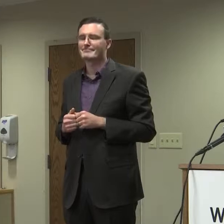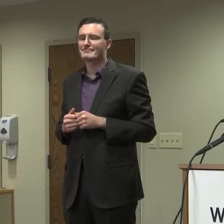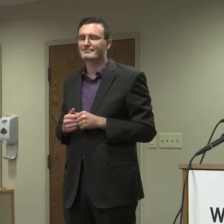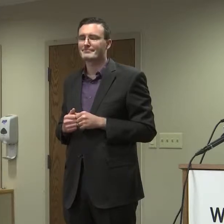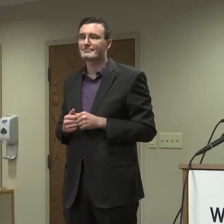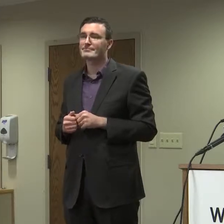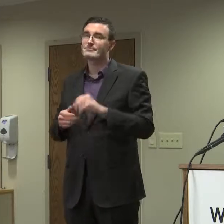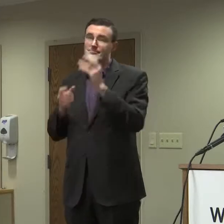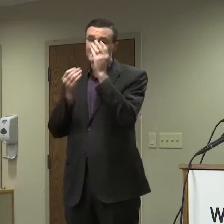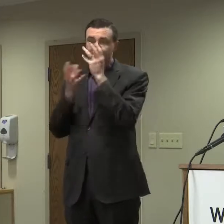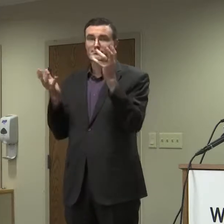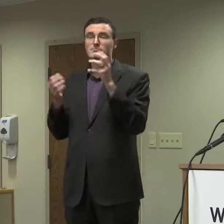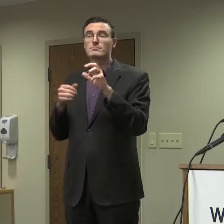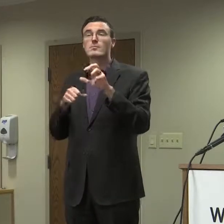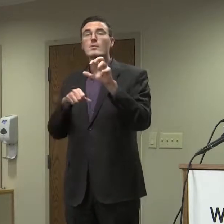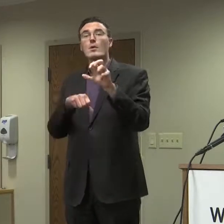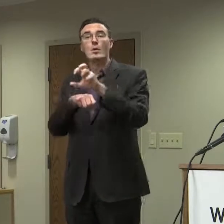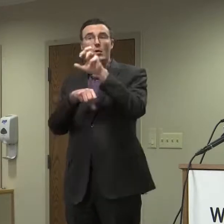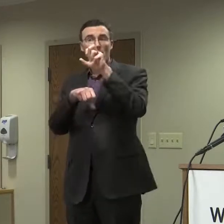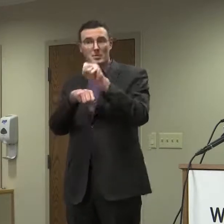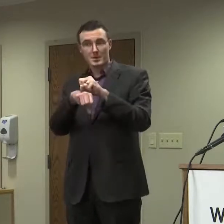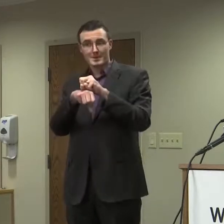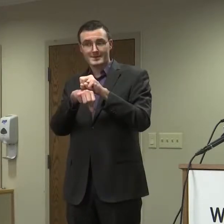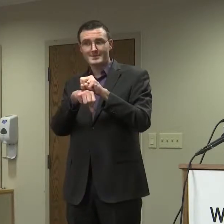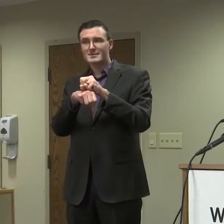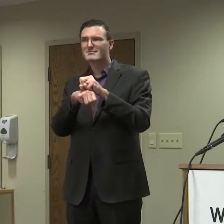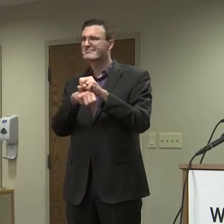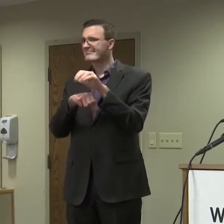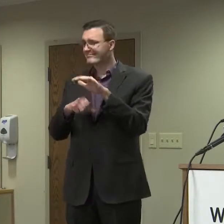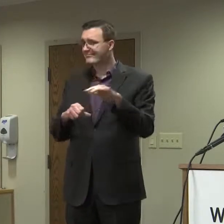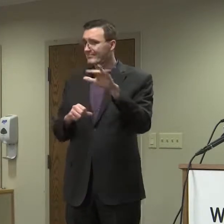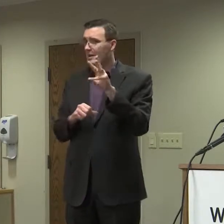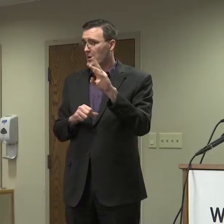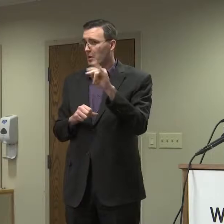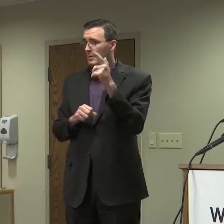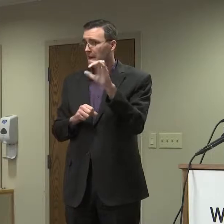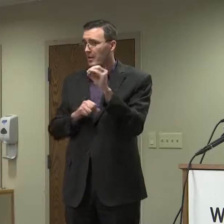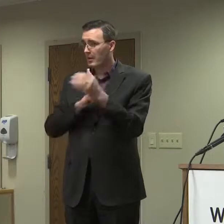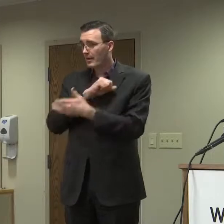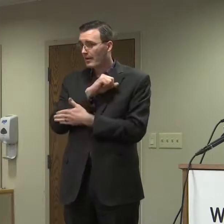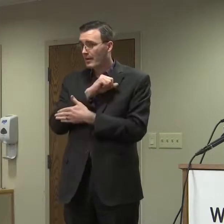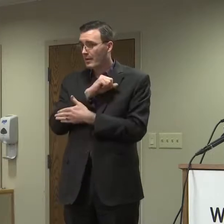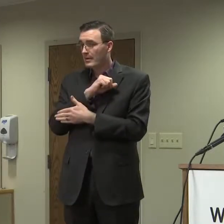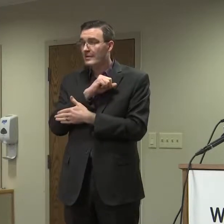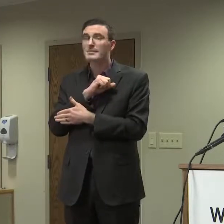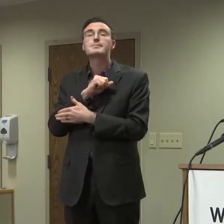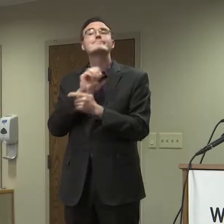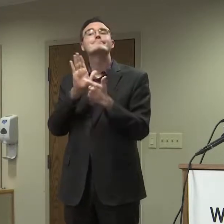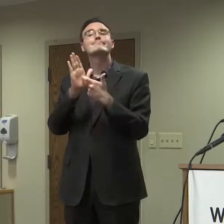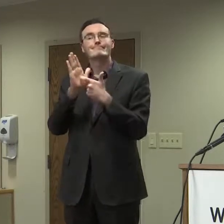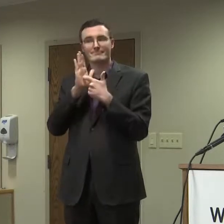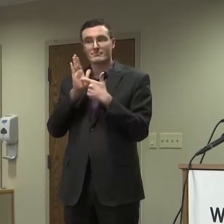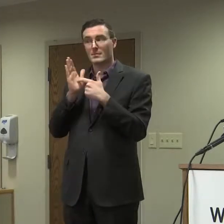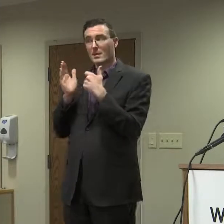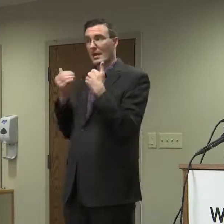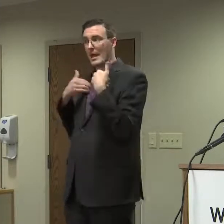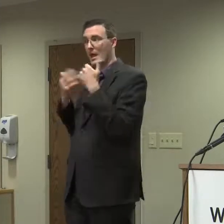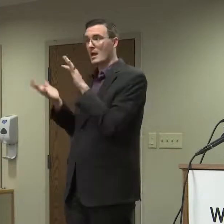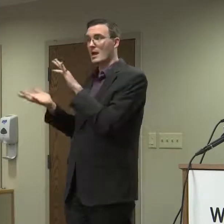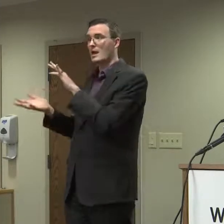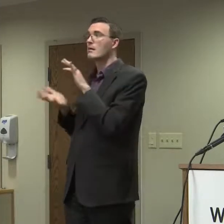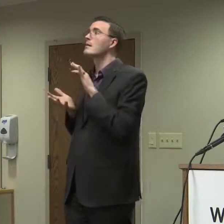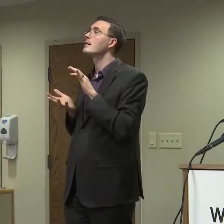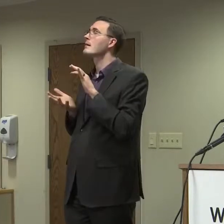Appointments are not being provided by any system within Winnebago County unless vaccine is available. And it's important to understand